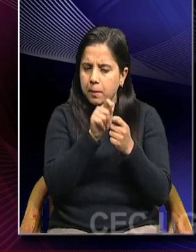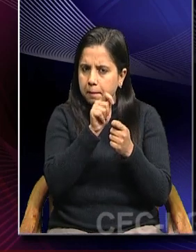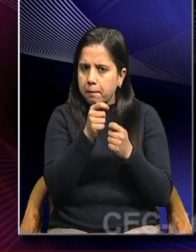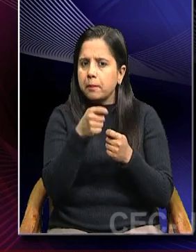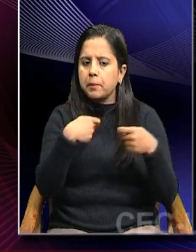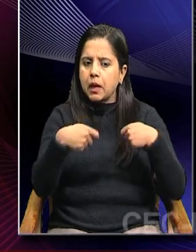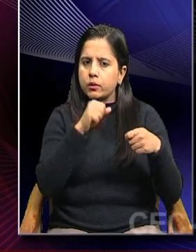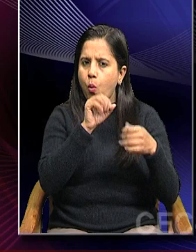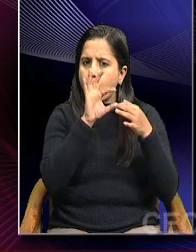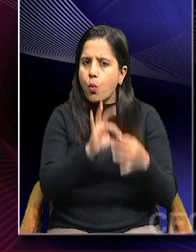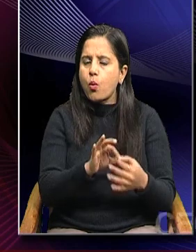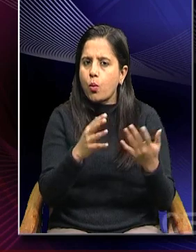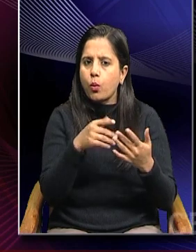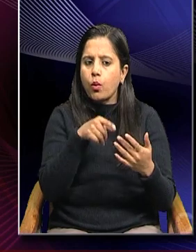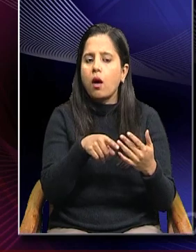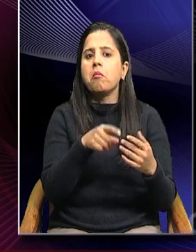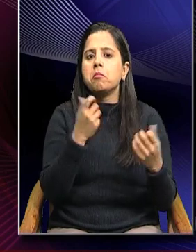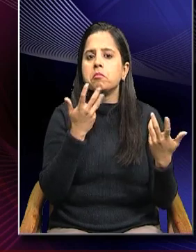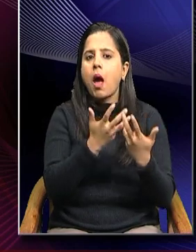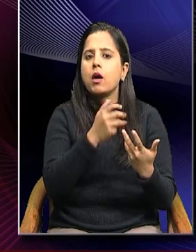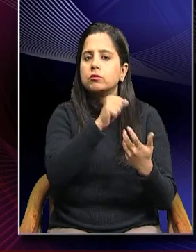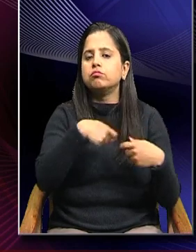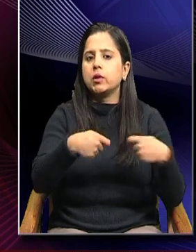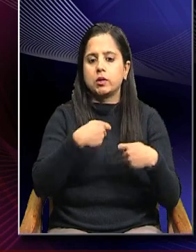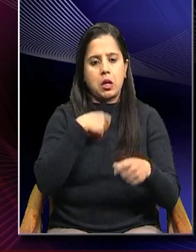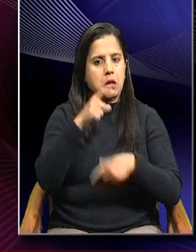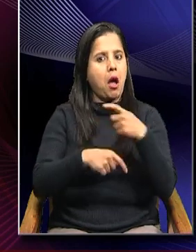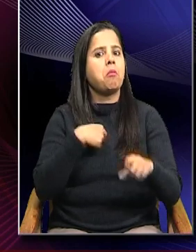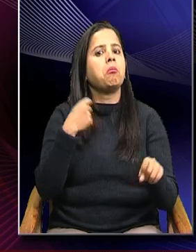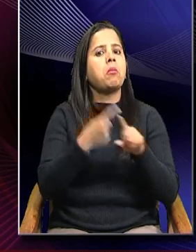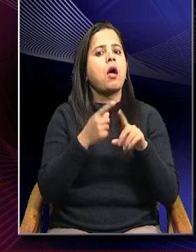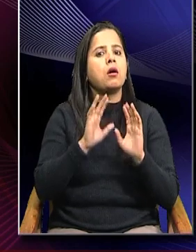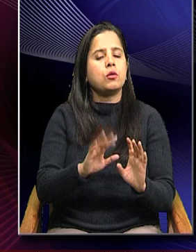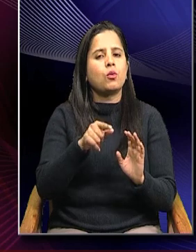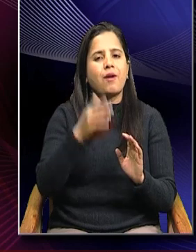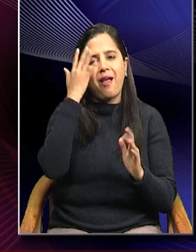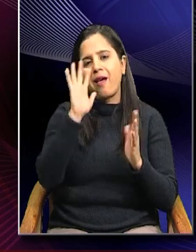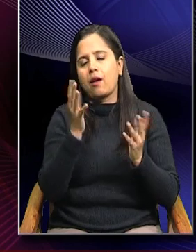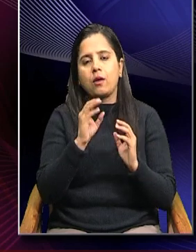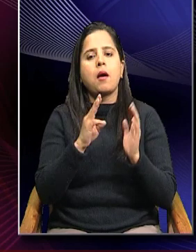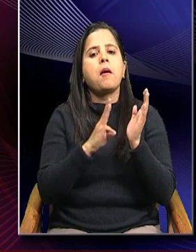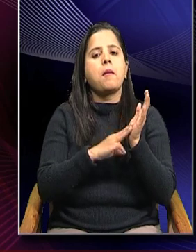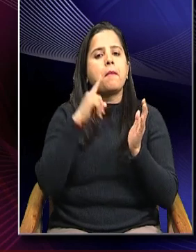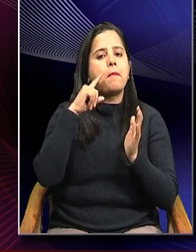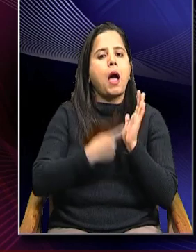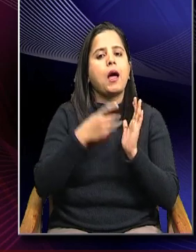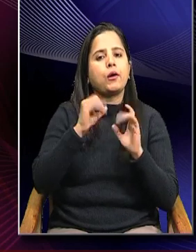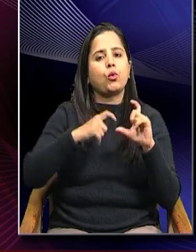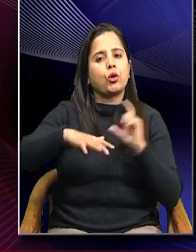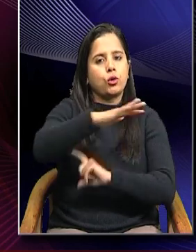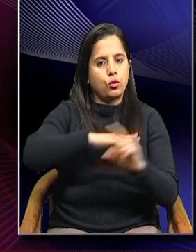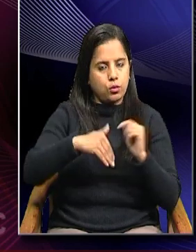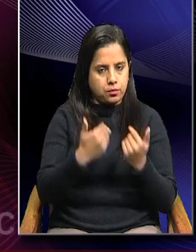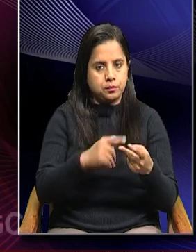business, which is very specific to my company, and that forms part of microeconomic environment. And another one